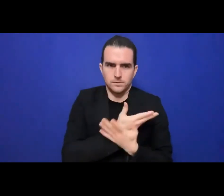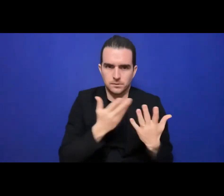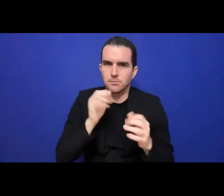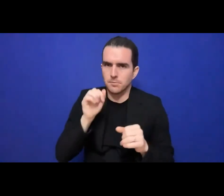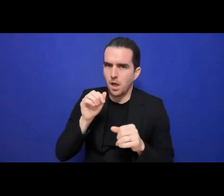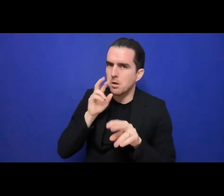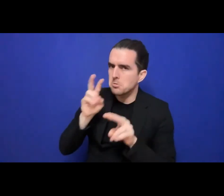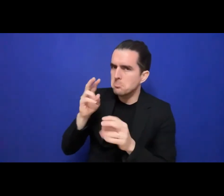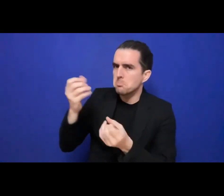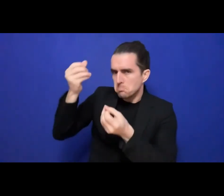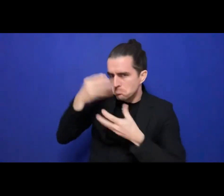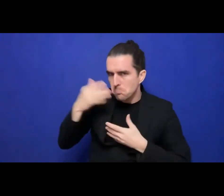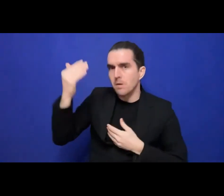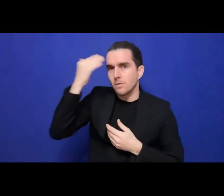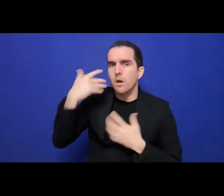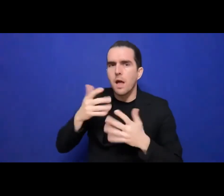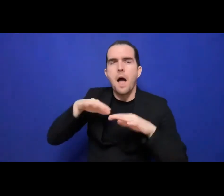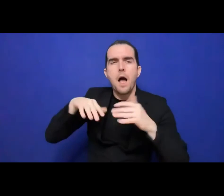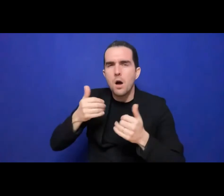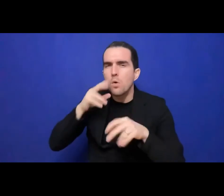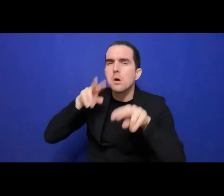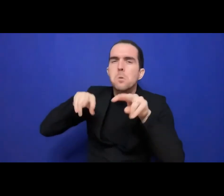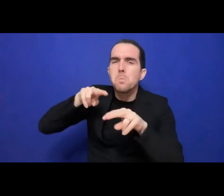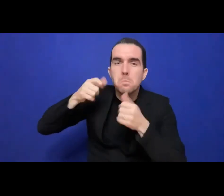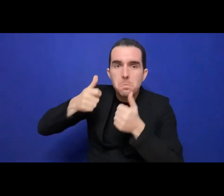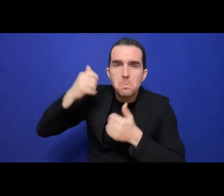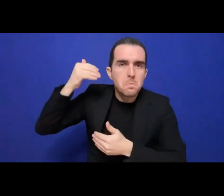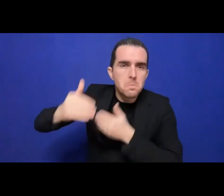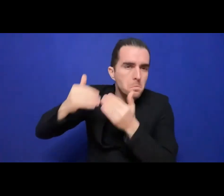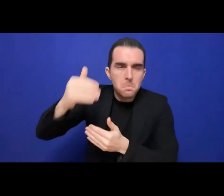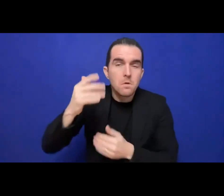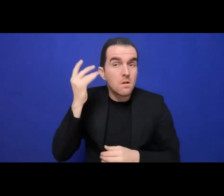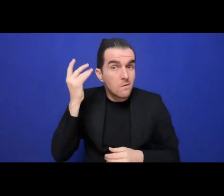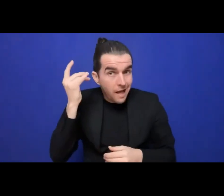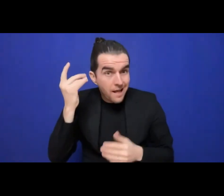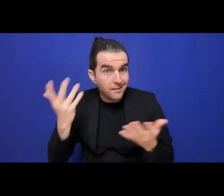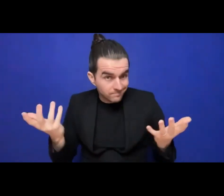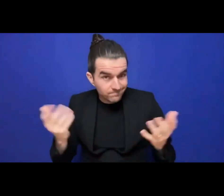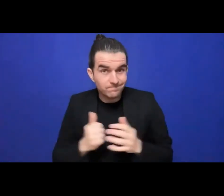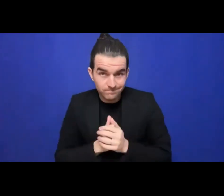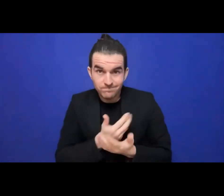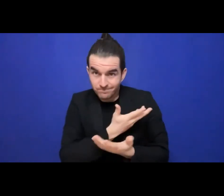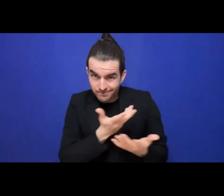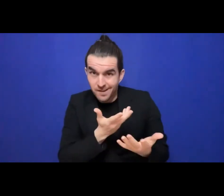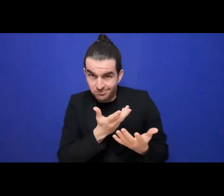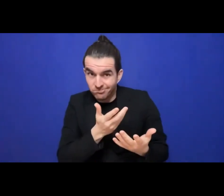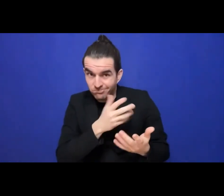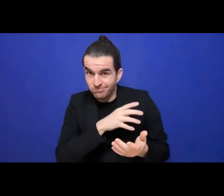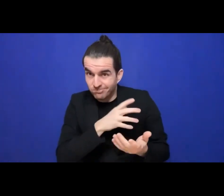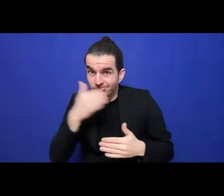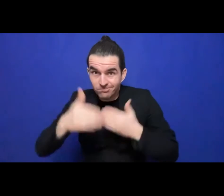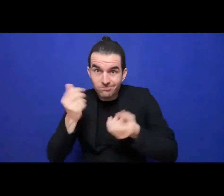intended beneficiaries. Actually, they are the beneficiaries. The community in the monitoring, they should scrutinize or be educated or be